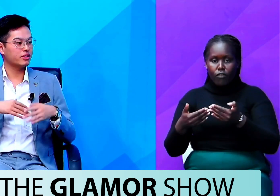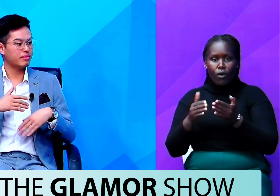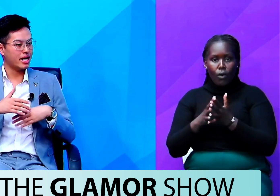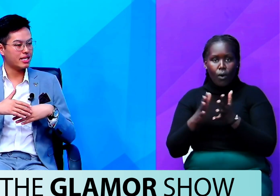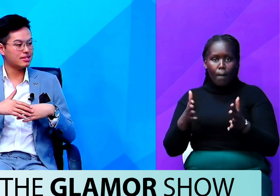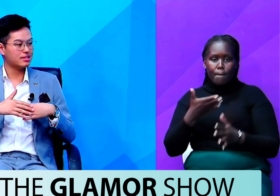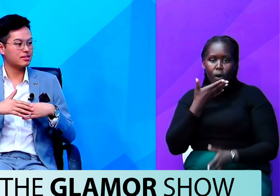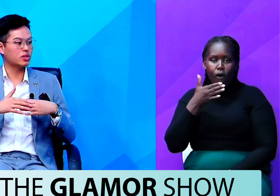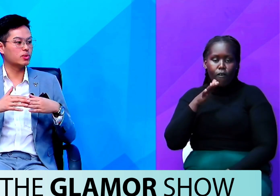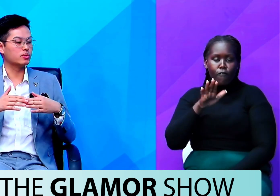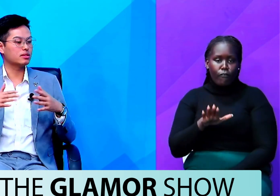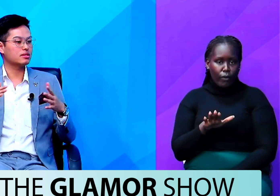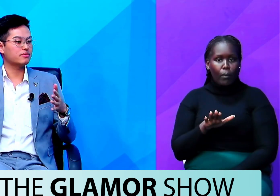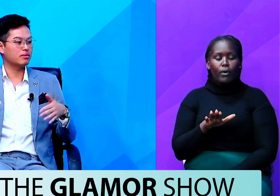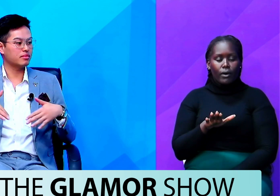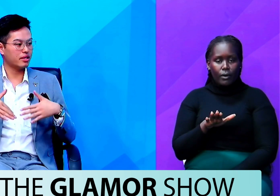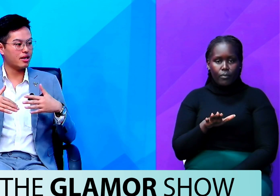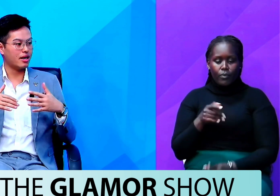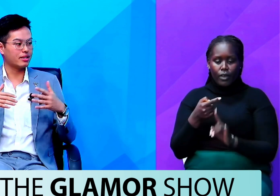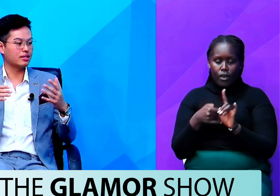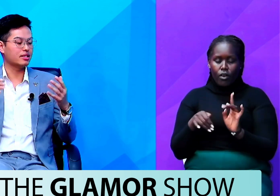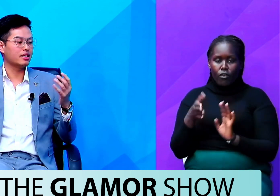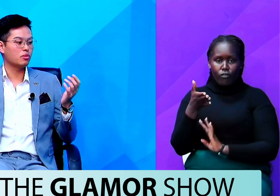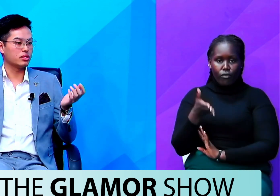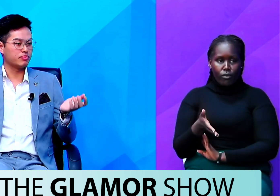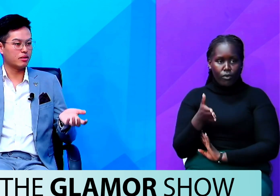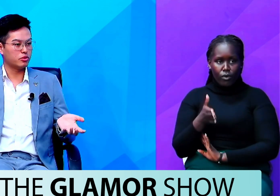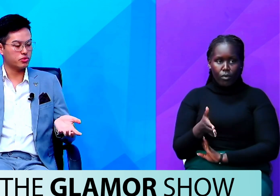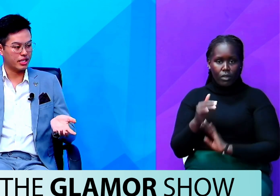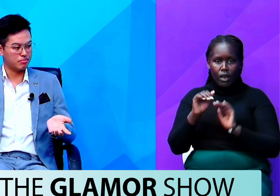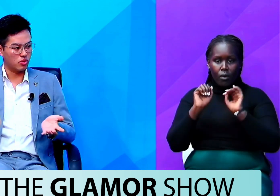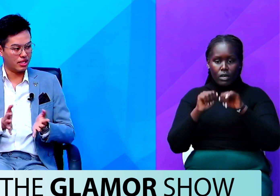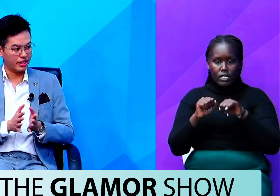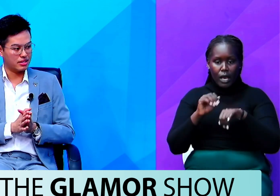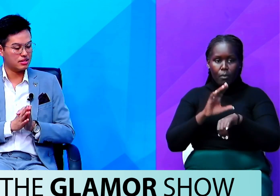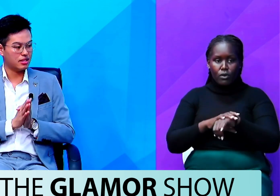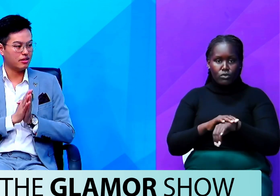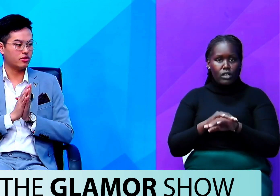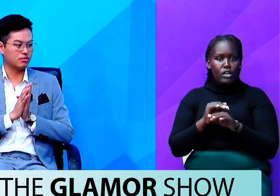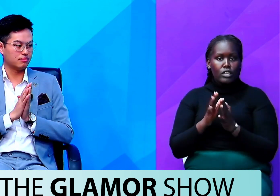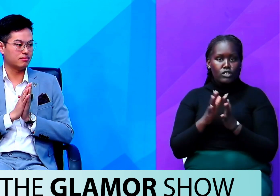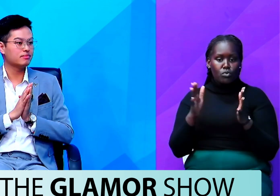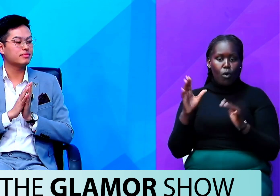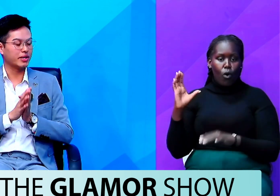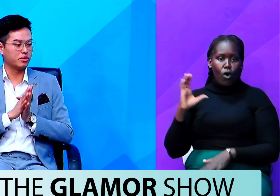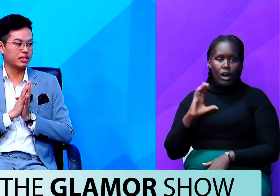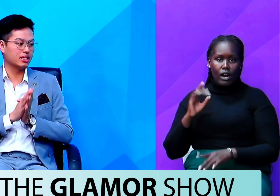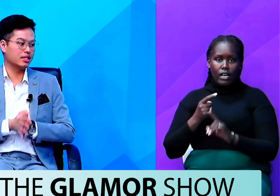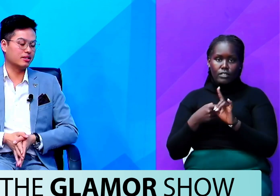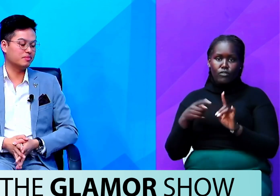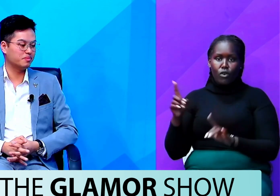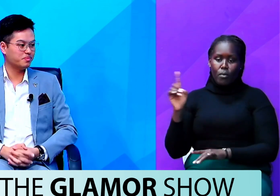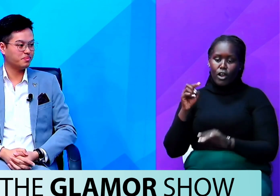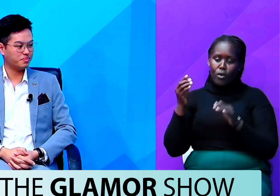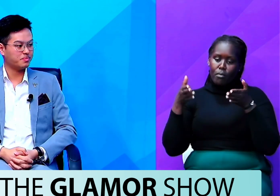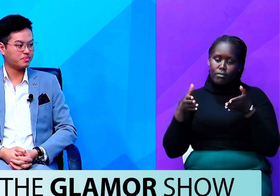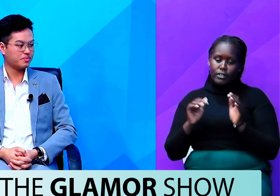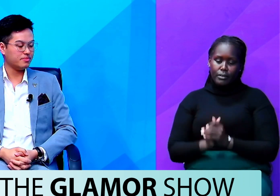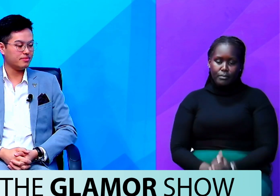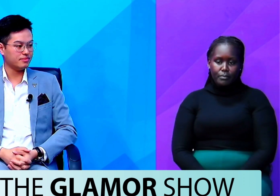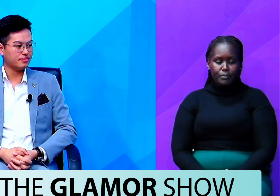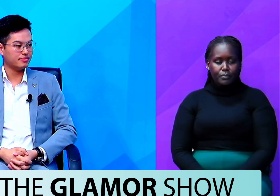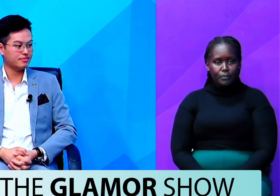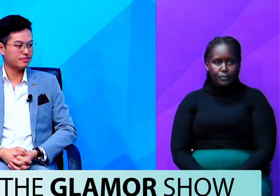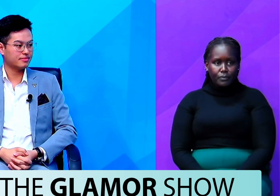more feedbacks. So from there, I was be able to get more clients from Nairobi here.